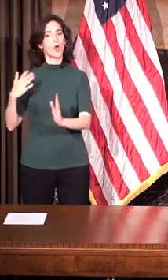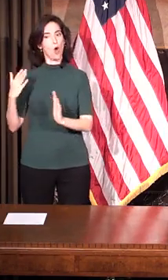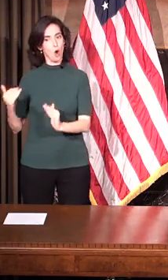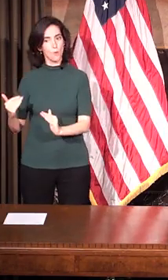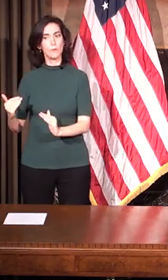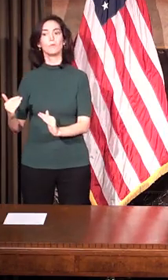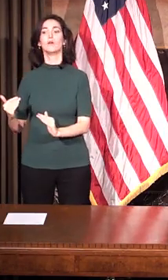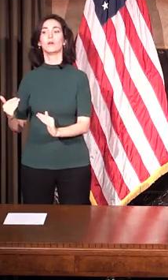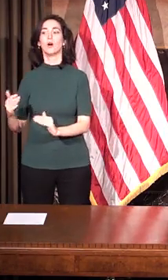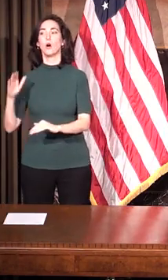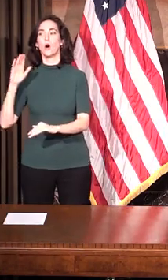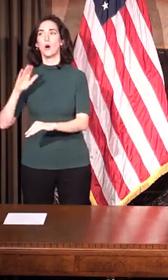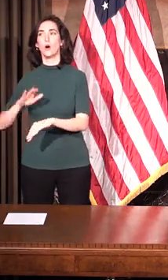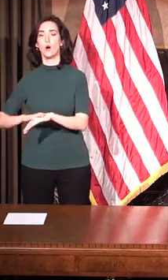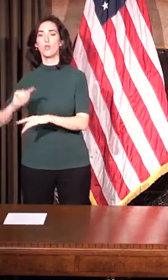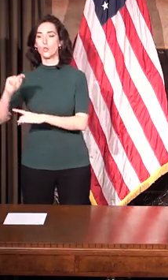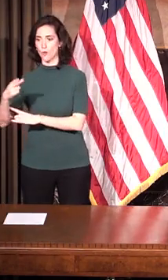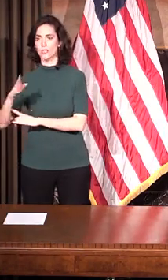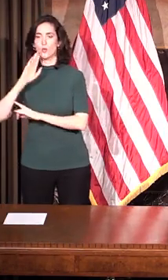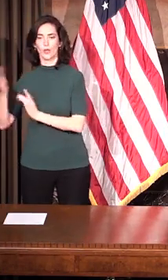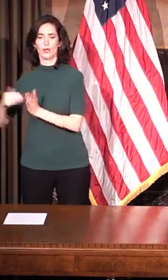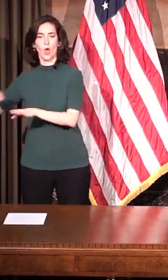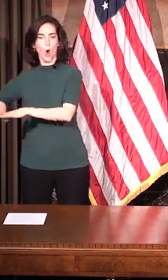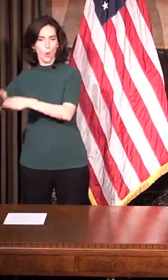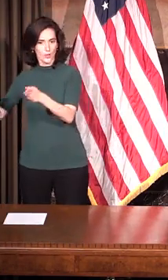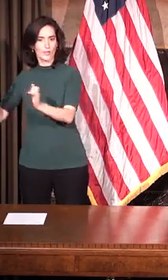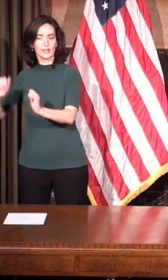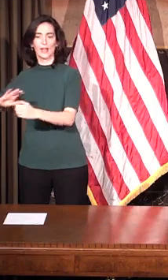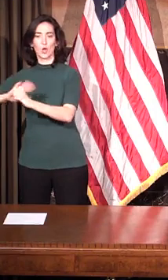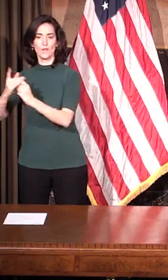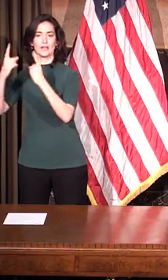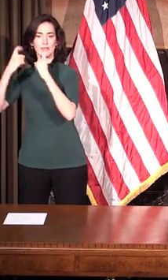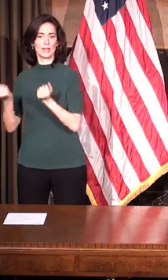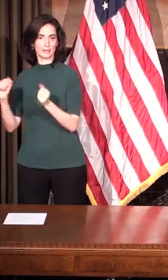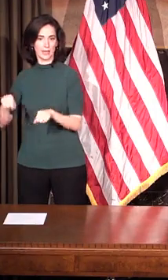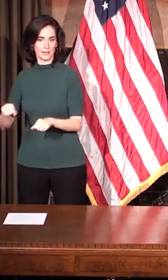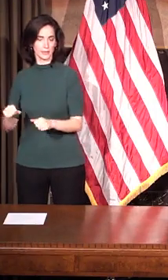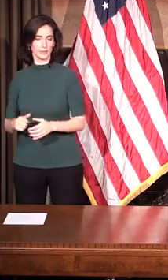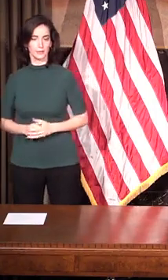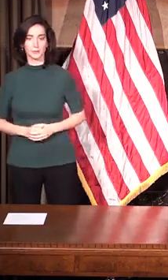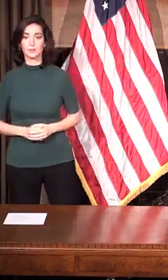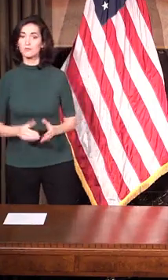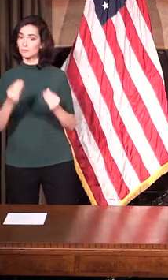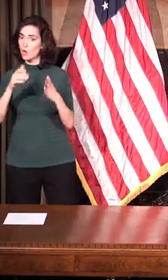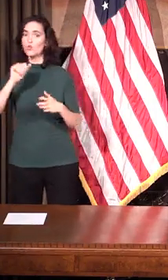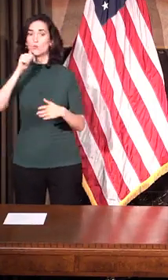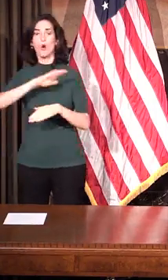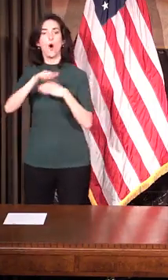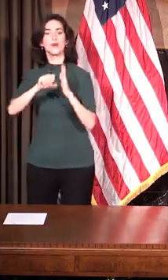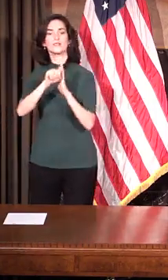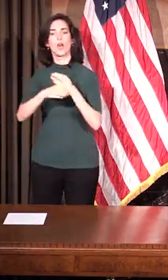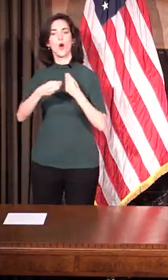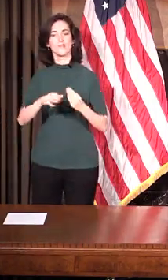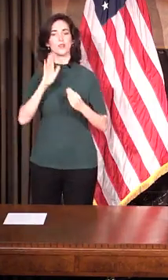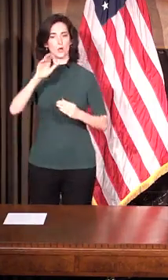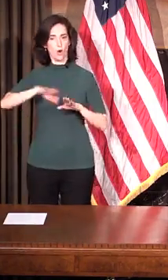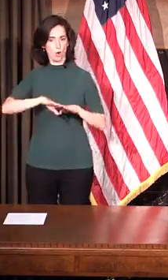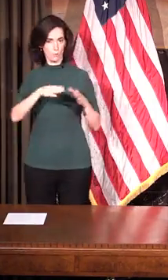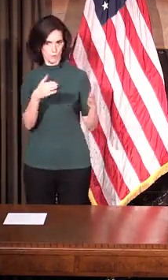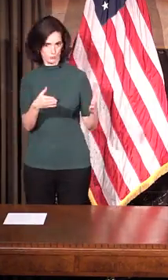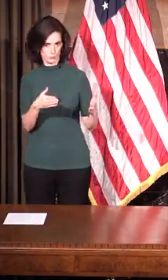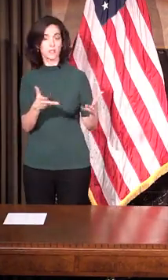open on Thursday. I can tell you that all state offices will be open tomorrow, and then tomorrow we